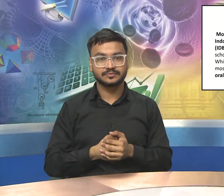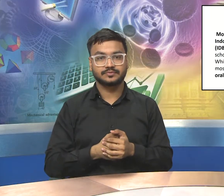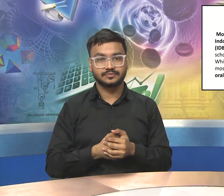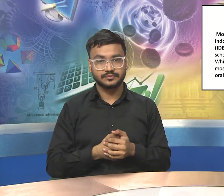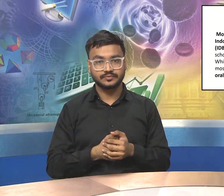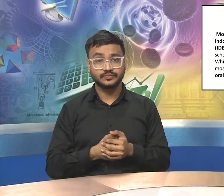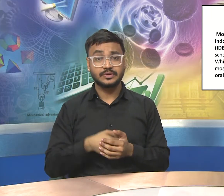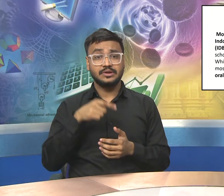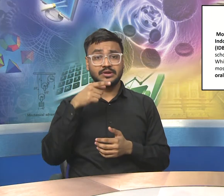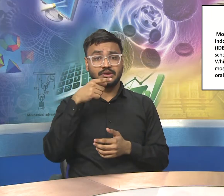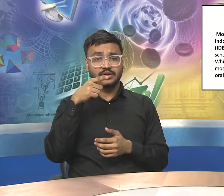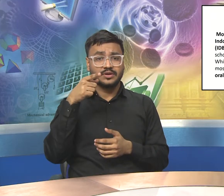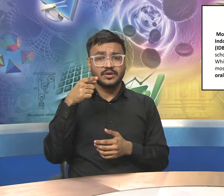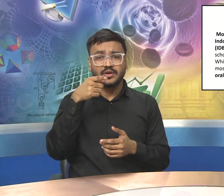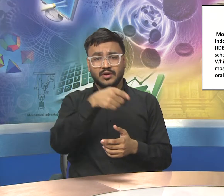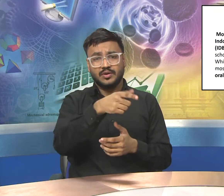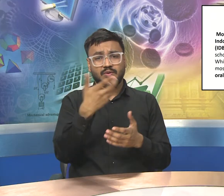Indian Deaf Bilingual Academy